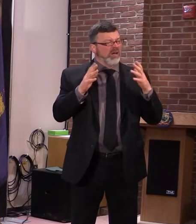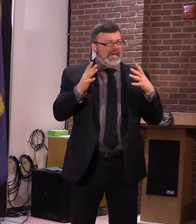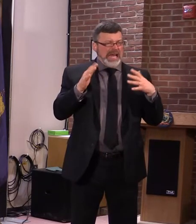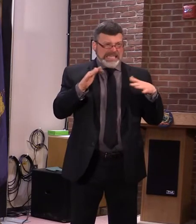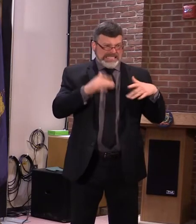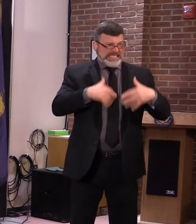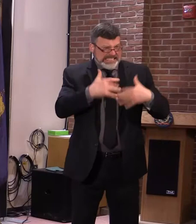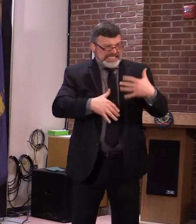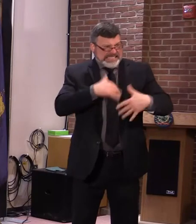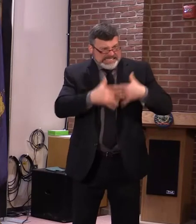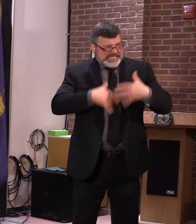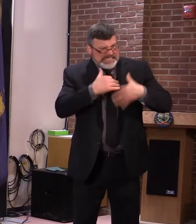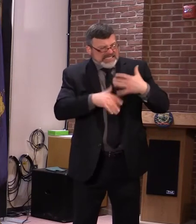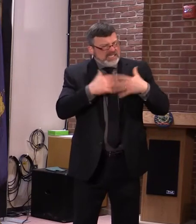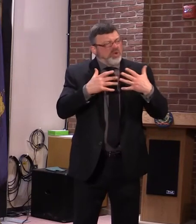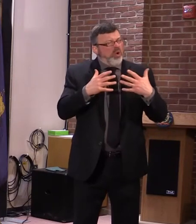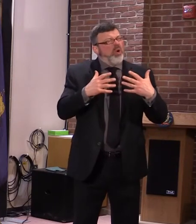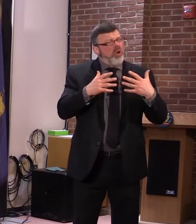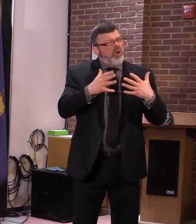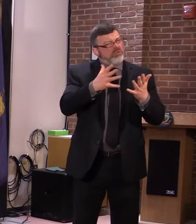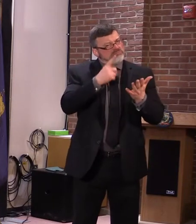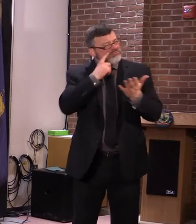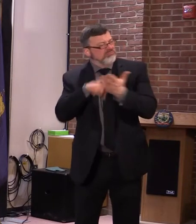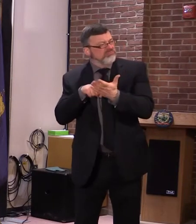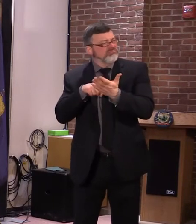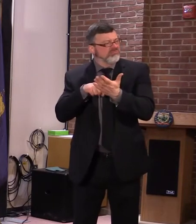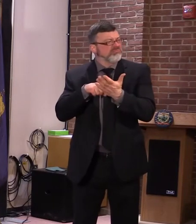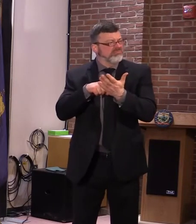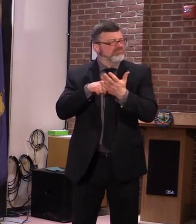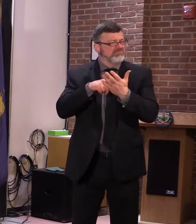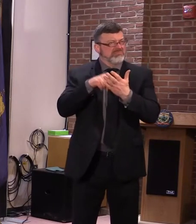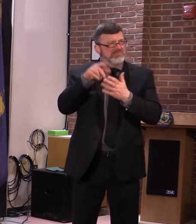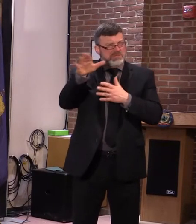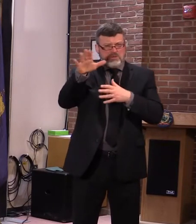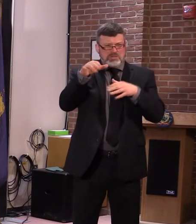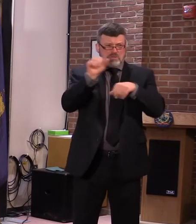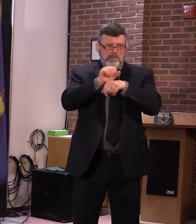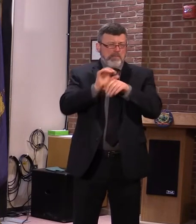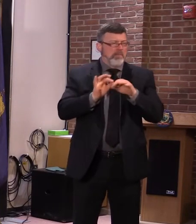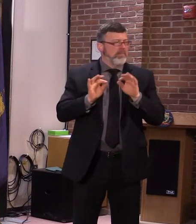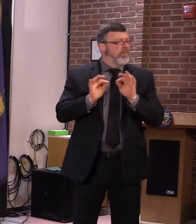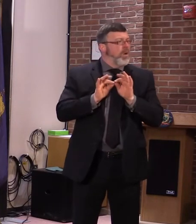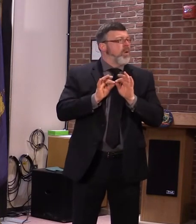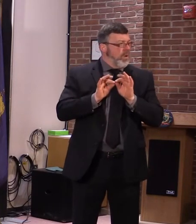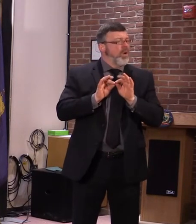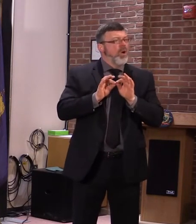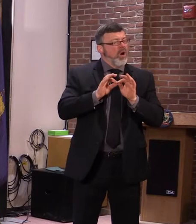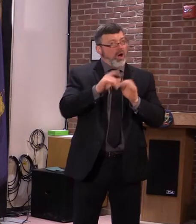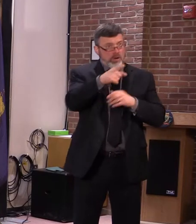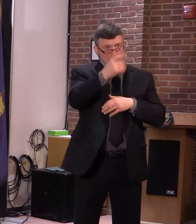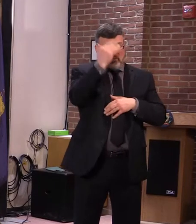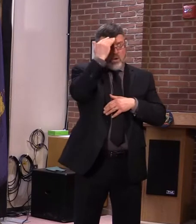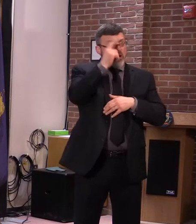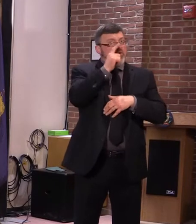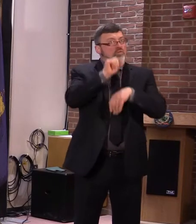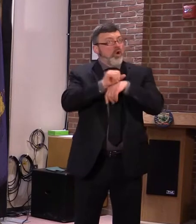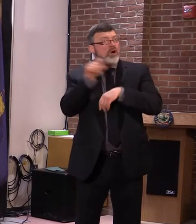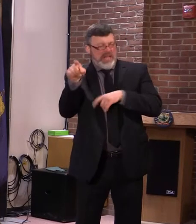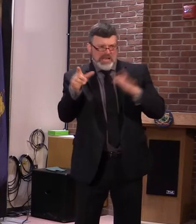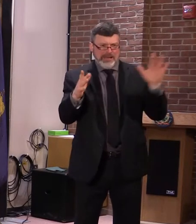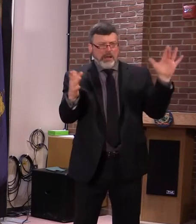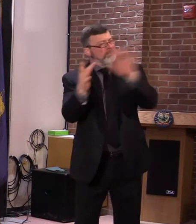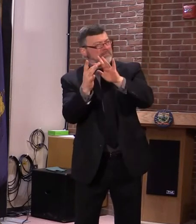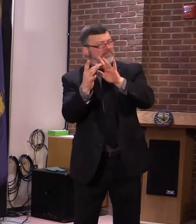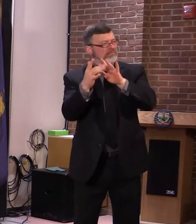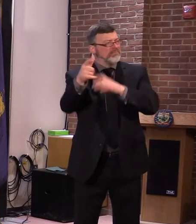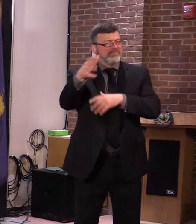who works in the healthcare field, no matter what they do, give them a call, send them a text, or drop them an email to